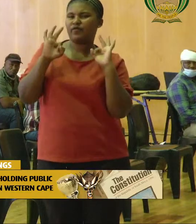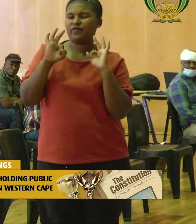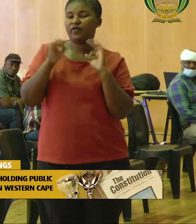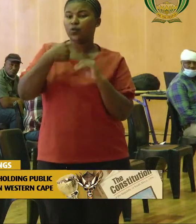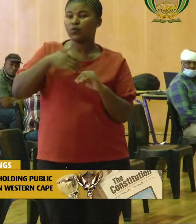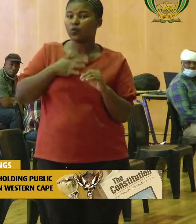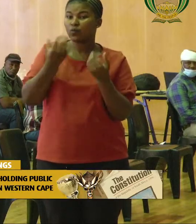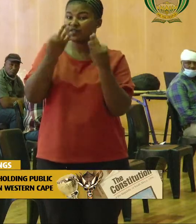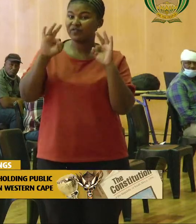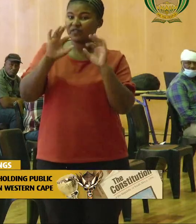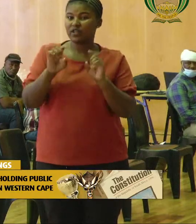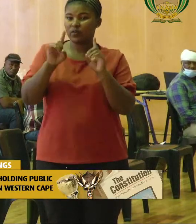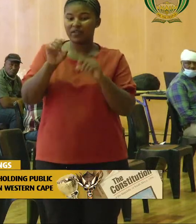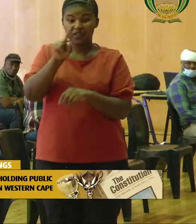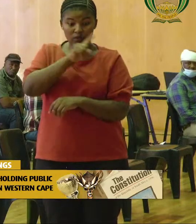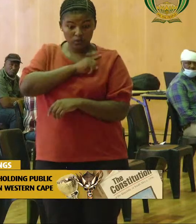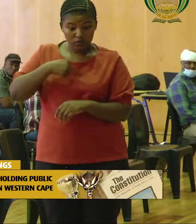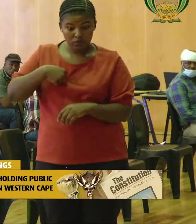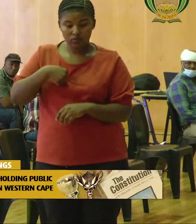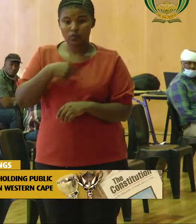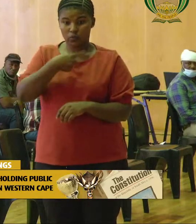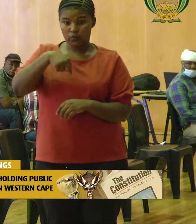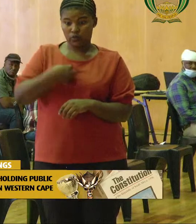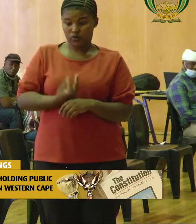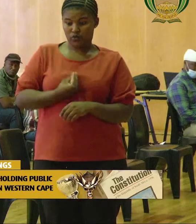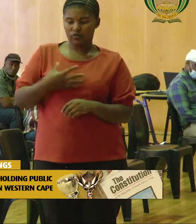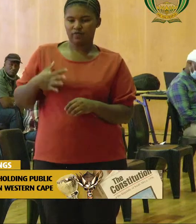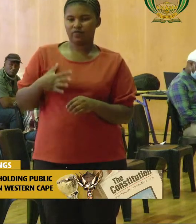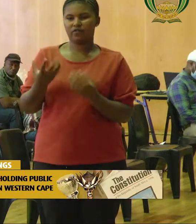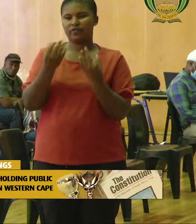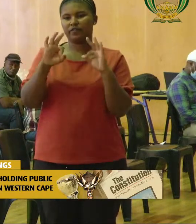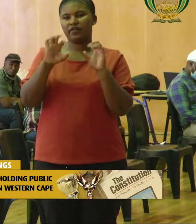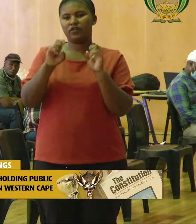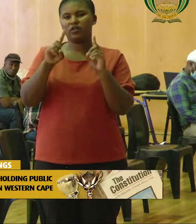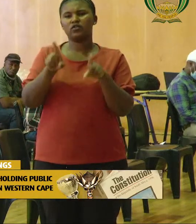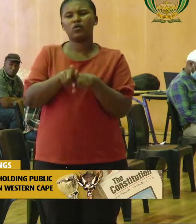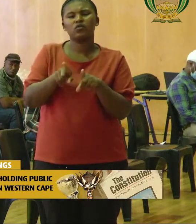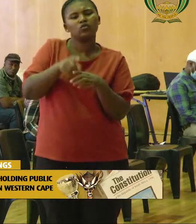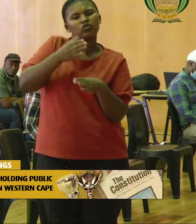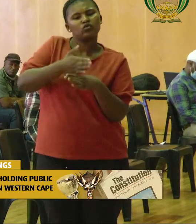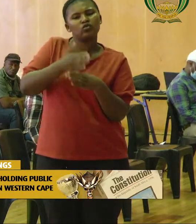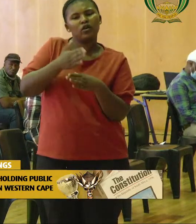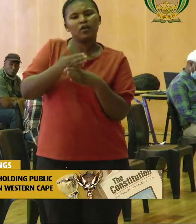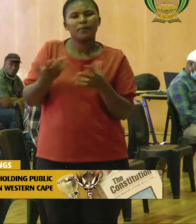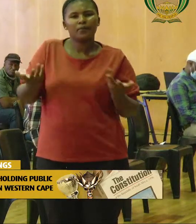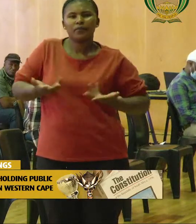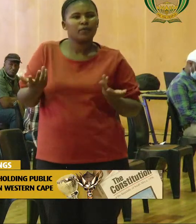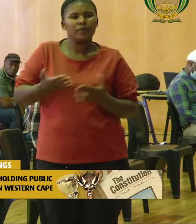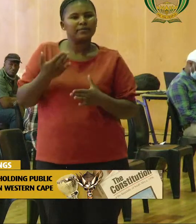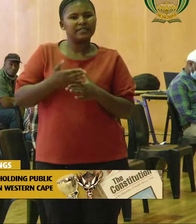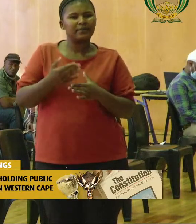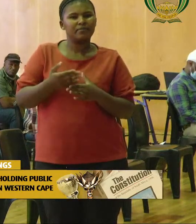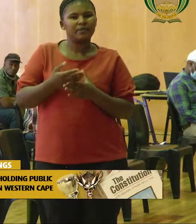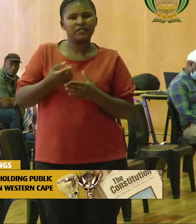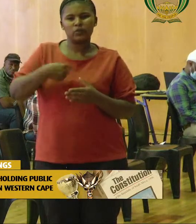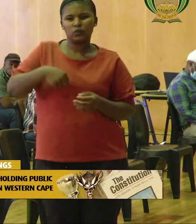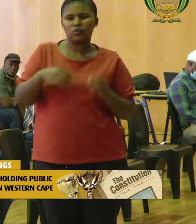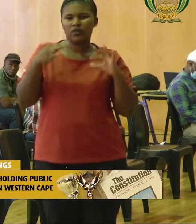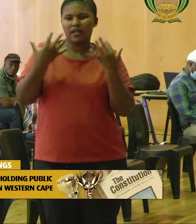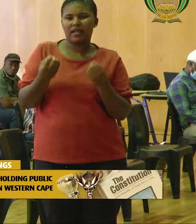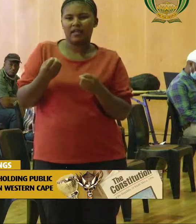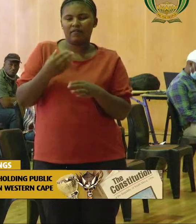want free education. That's what we want as youth. And job creation. Why are we still in the job?